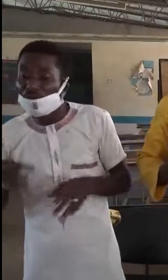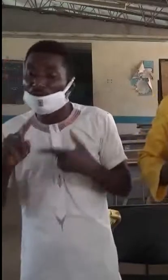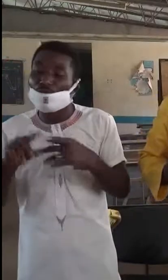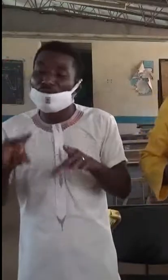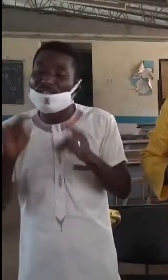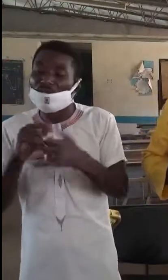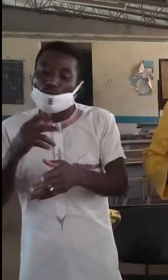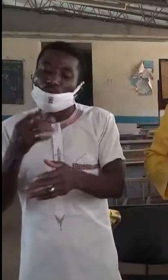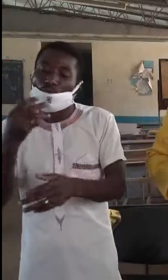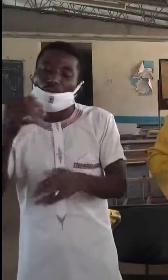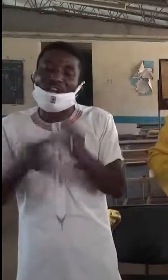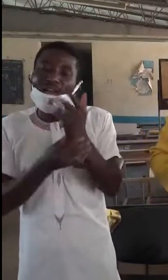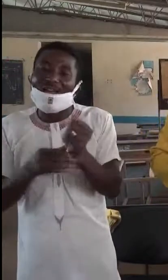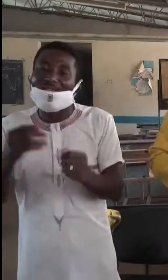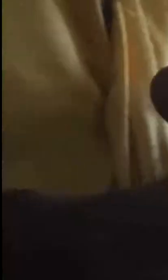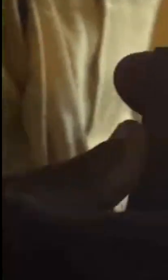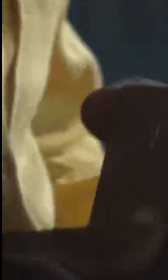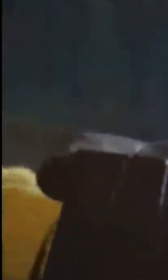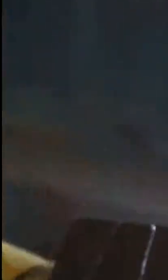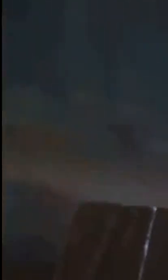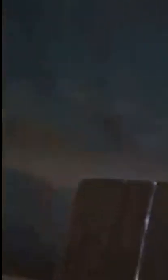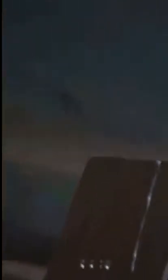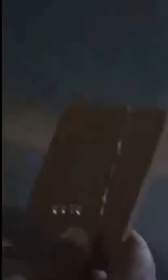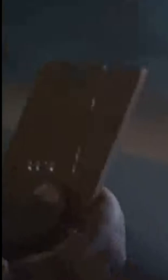the anvil for chiseling.